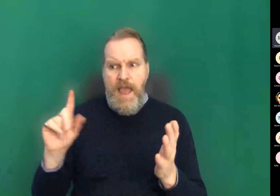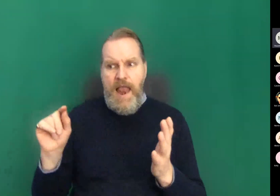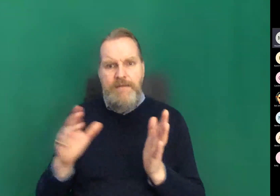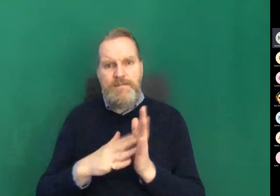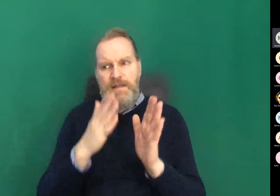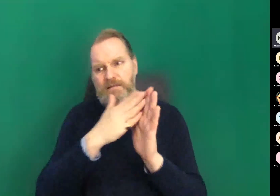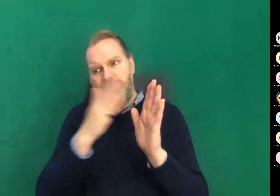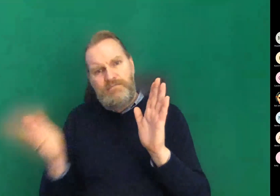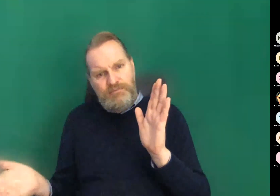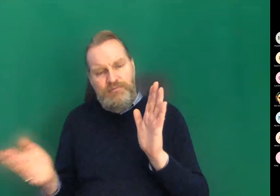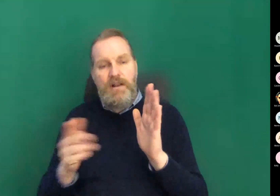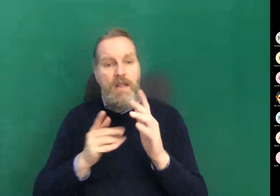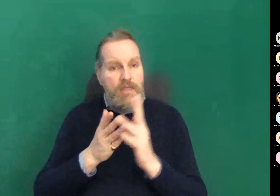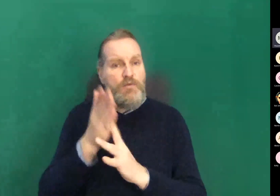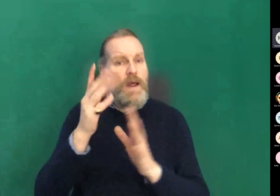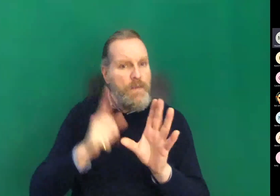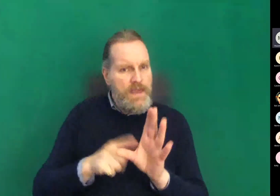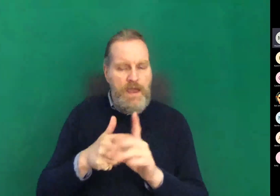on their needs.